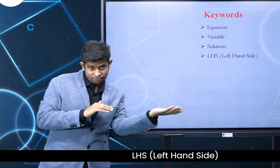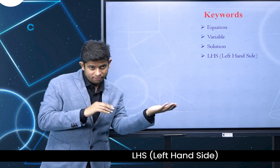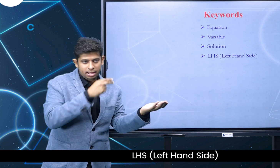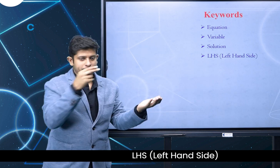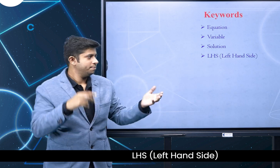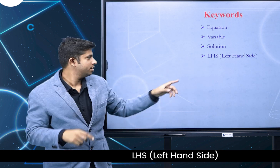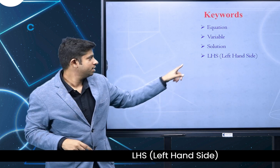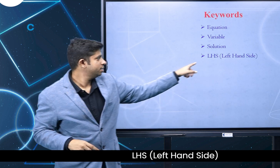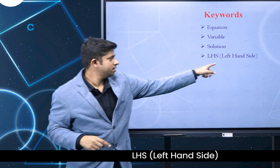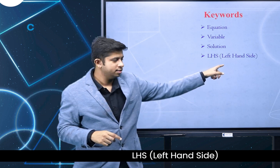LHS left hand side,